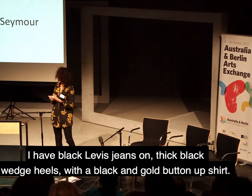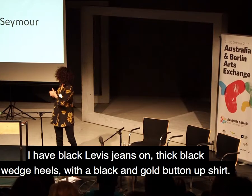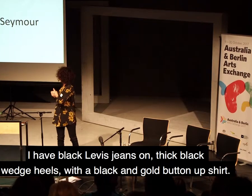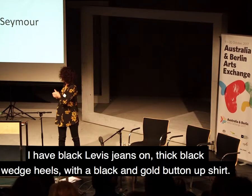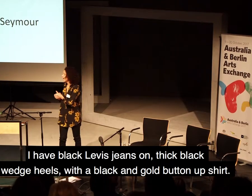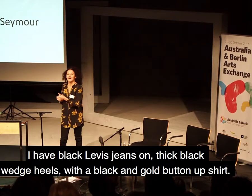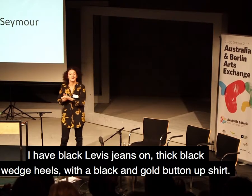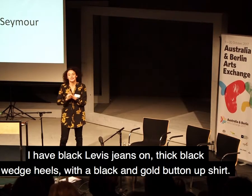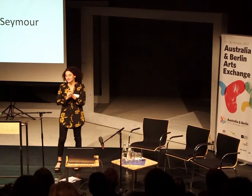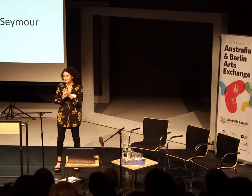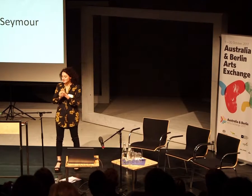shirt.